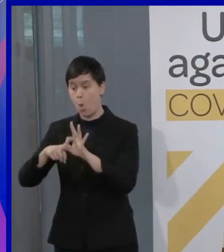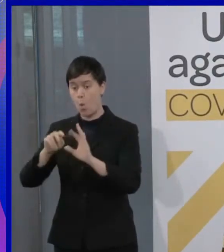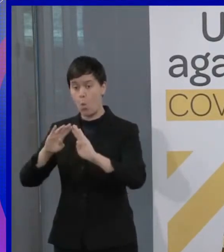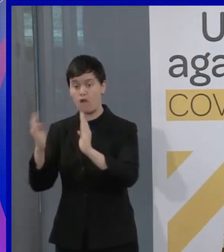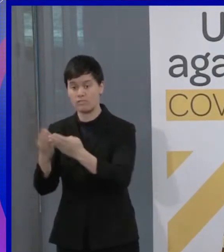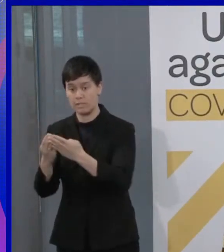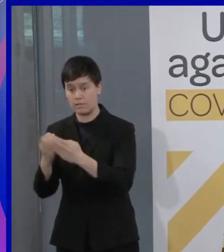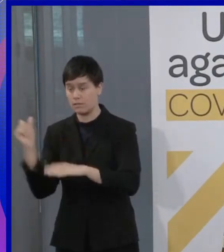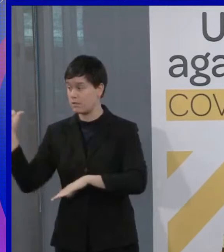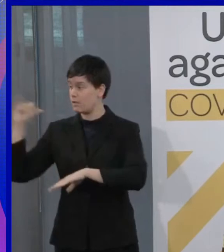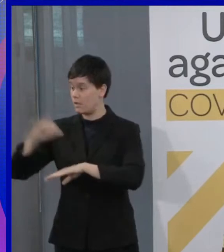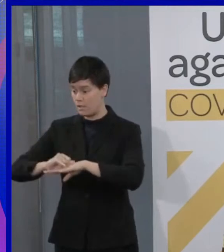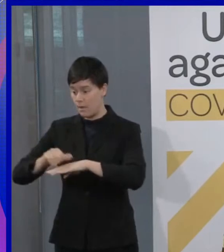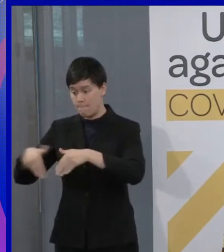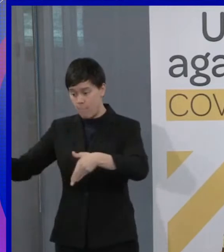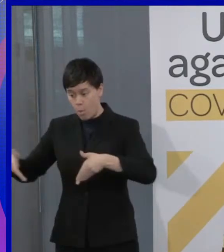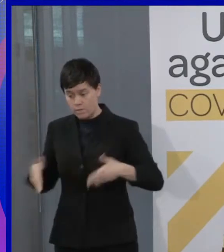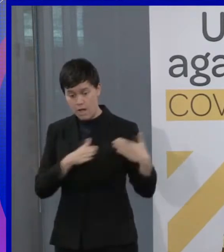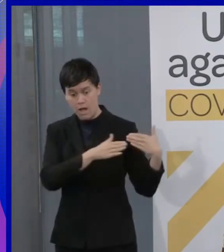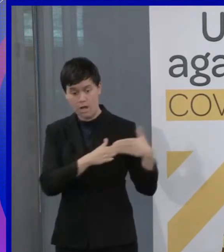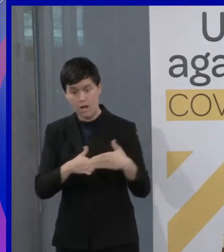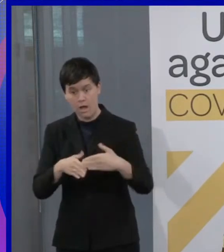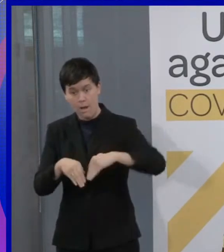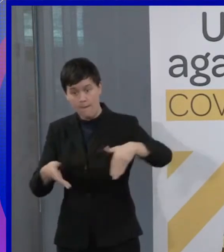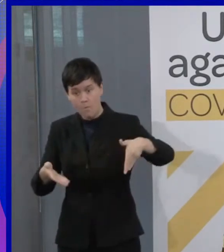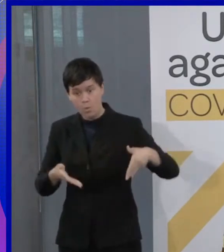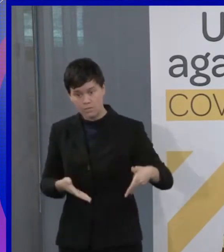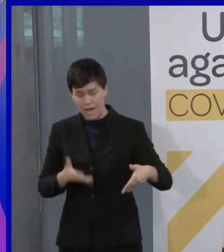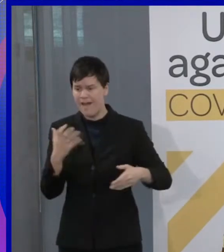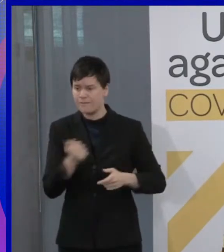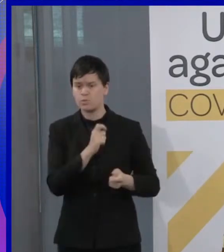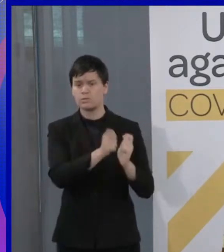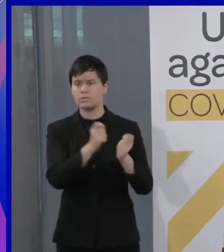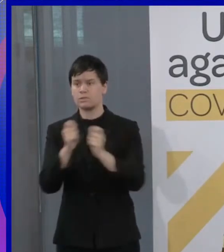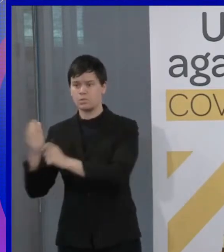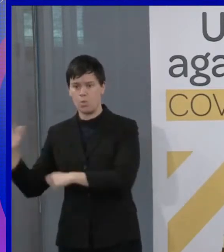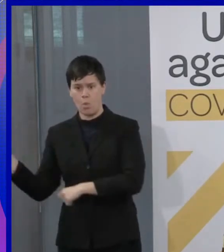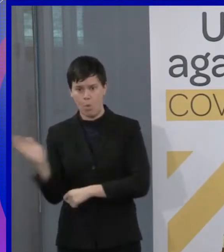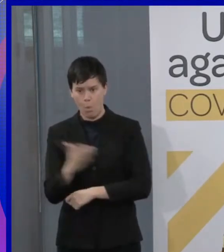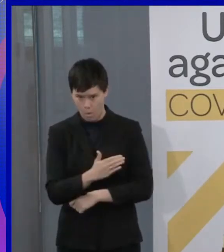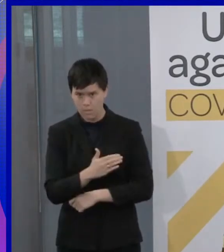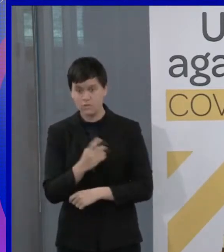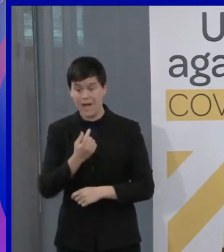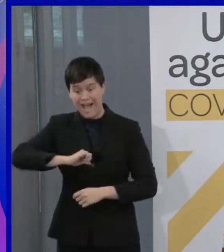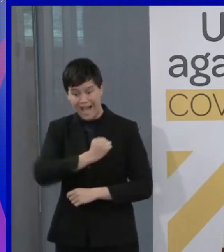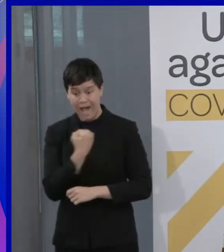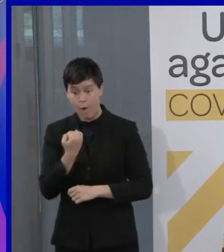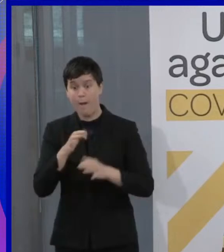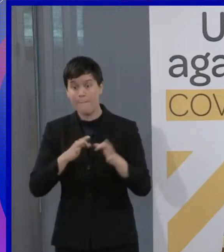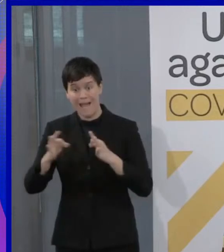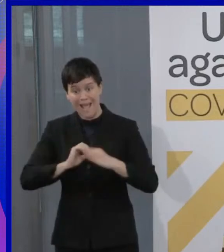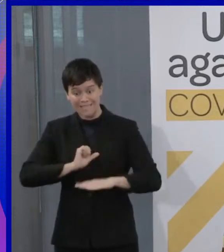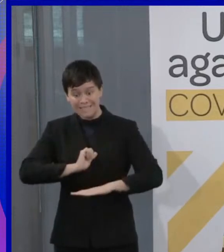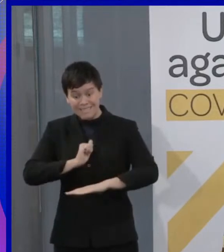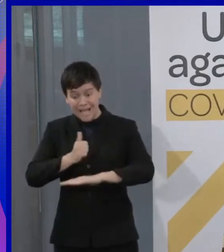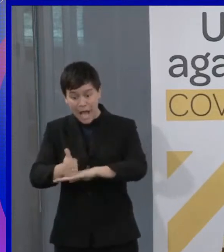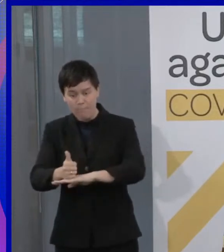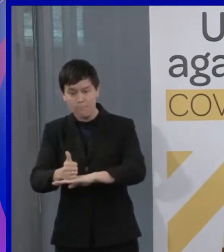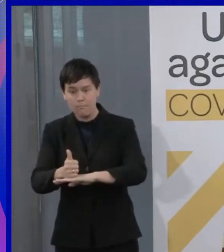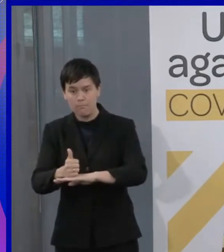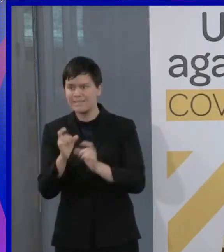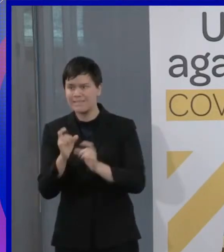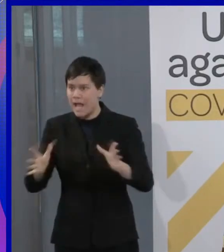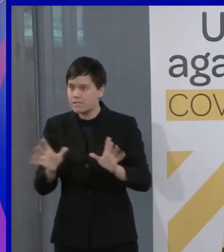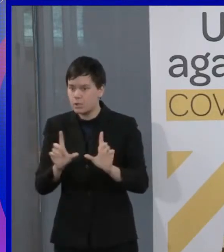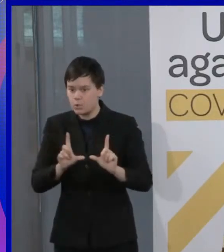leave anyone in any doubt is the fact that the teams were working incredibly hard to roll that out as quickly as possible. Yeah, that's not in dispute either. What's in